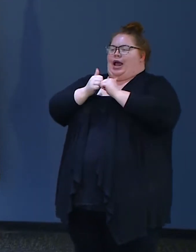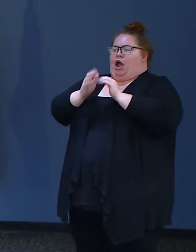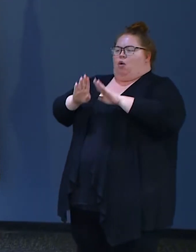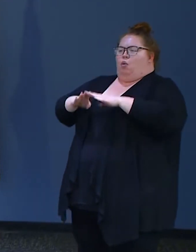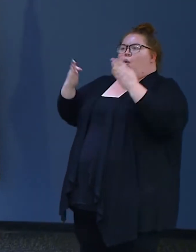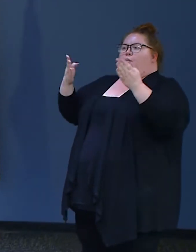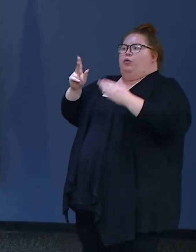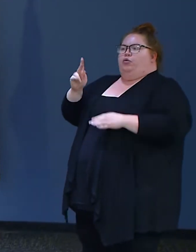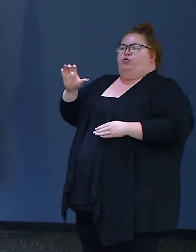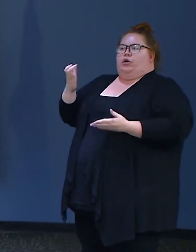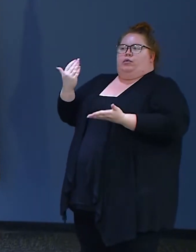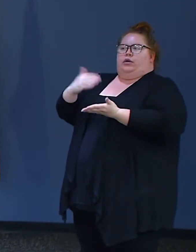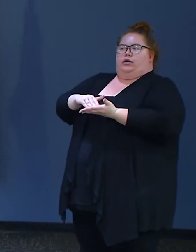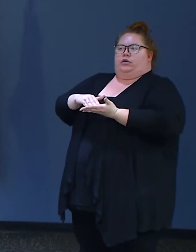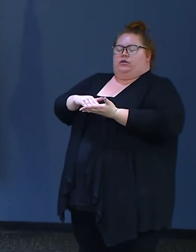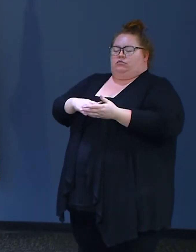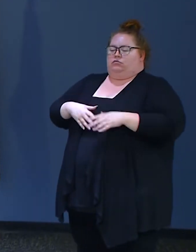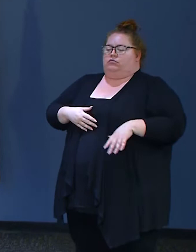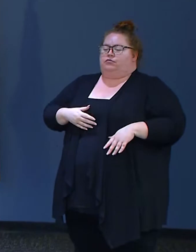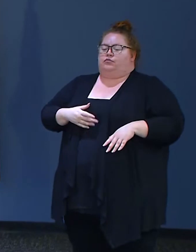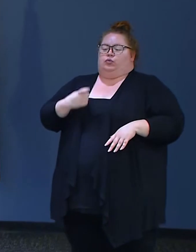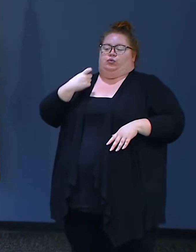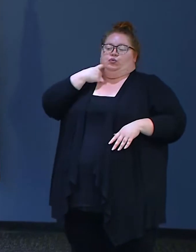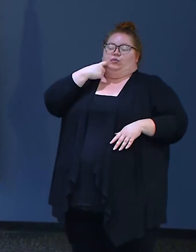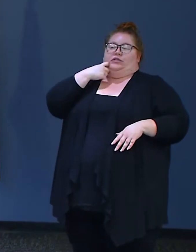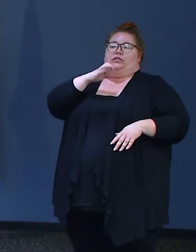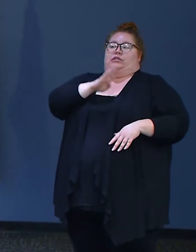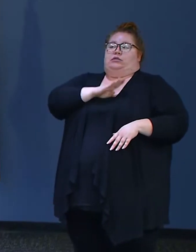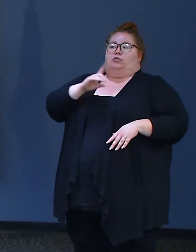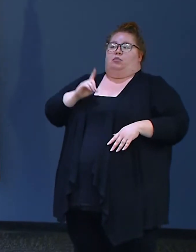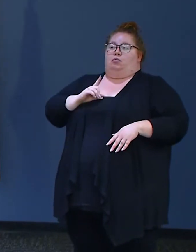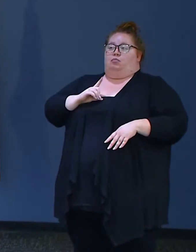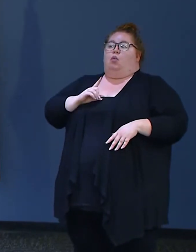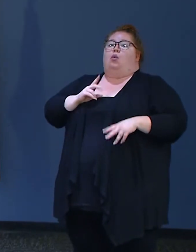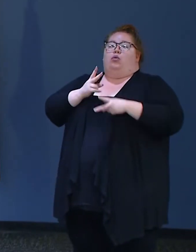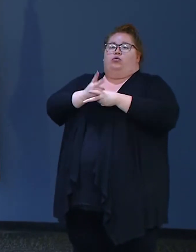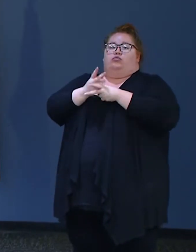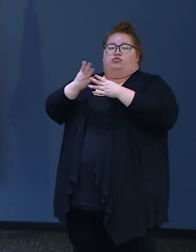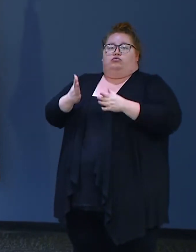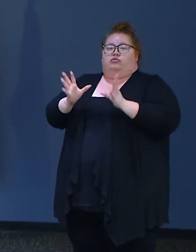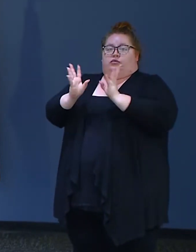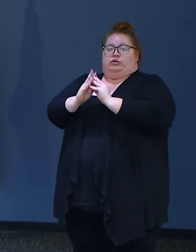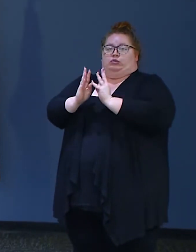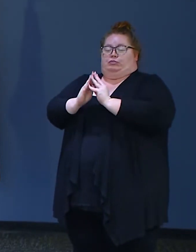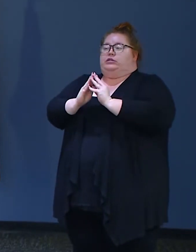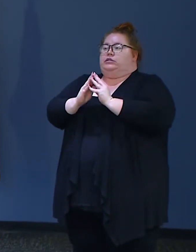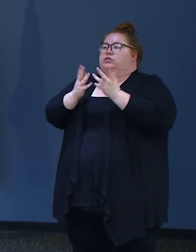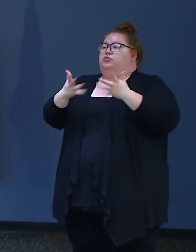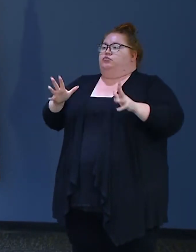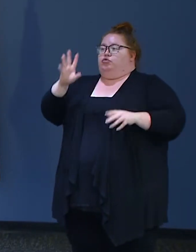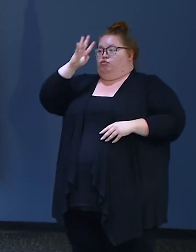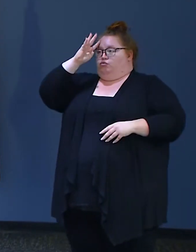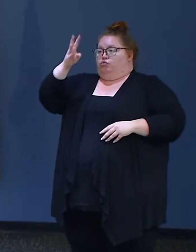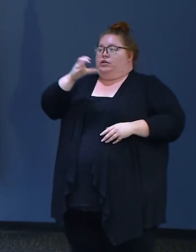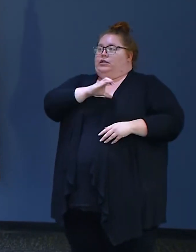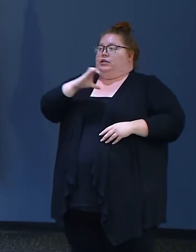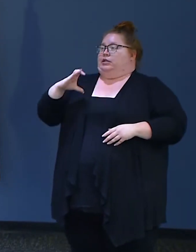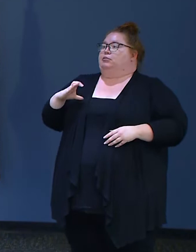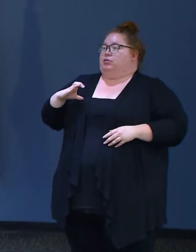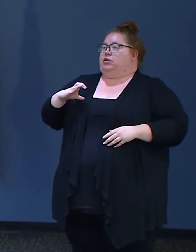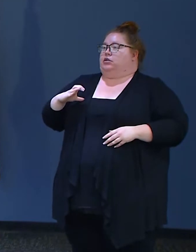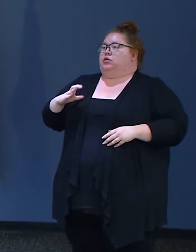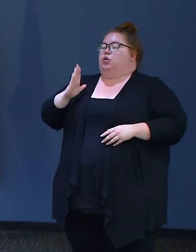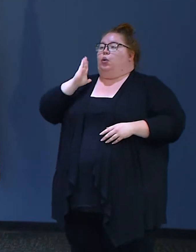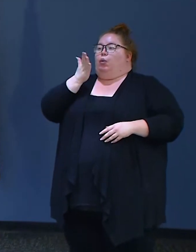during the last Board of Supervisors meeting, the board proposed a creation of a committee to assist public health as they review the governor's